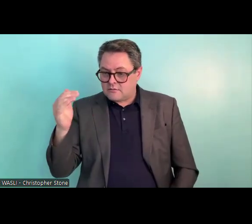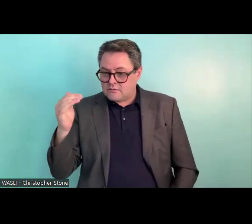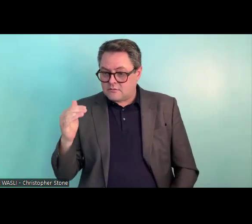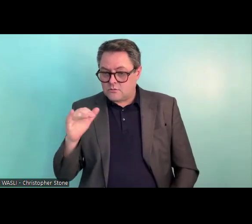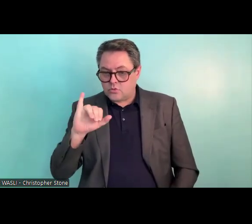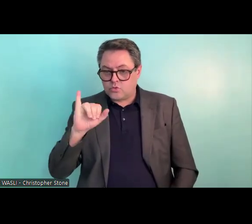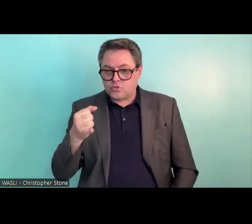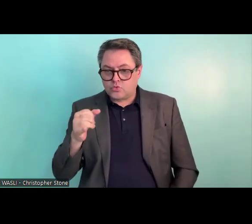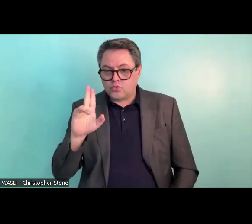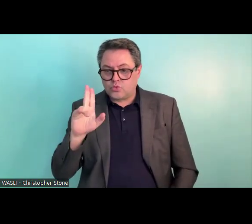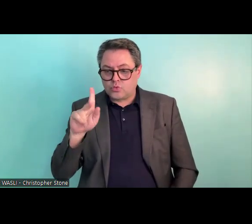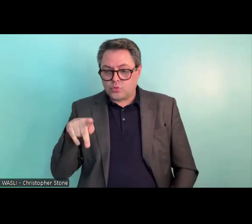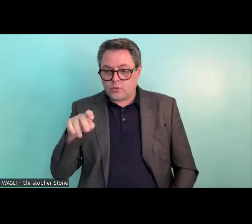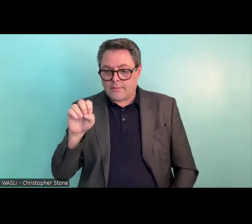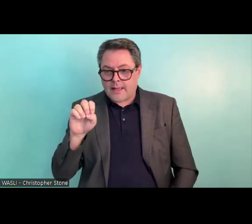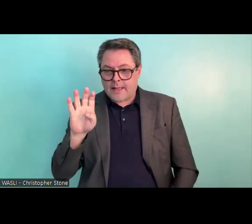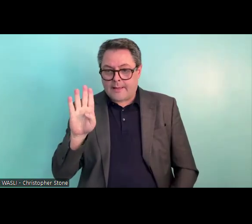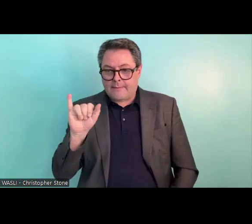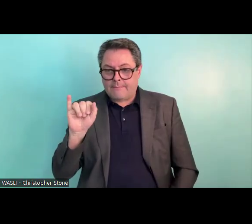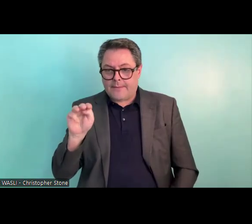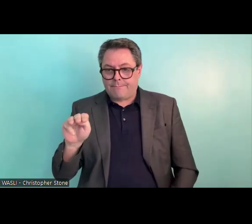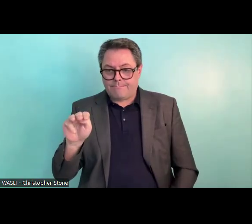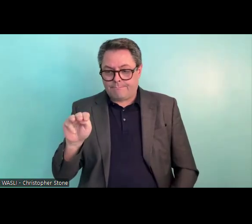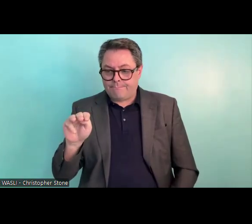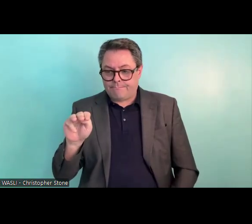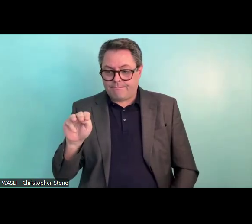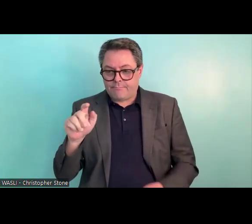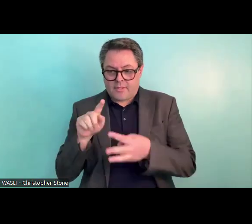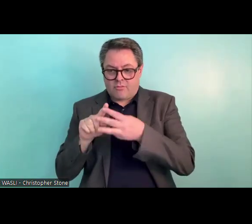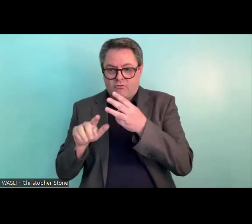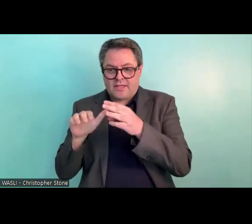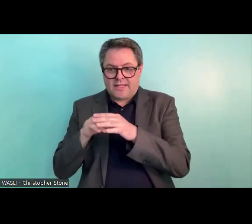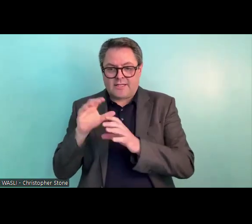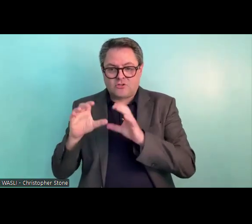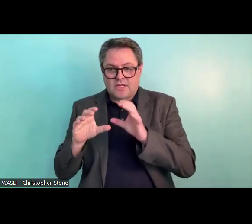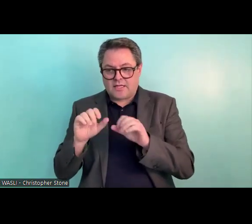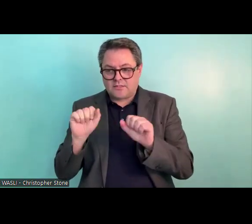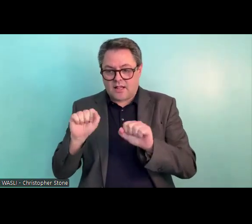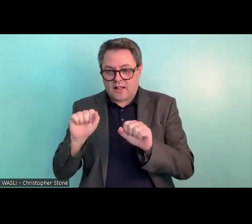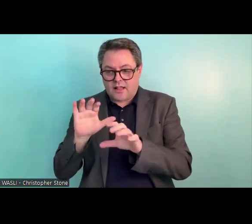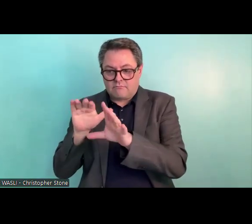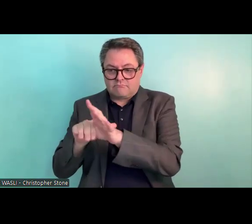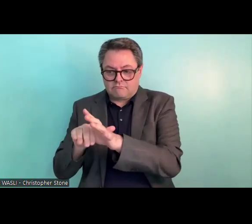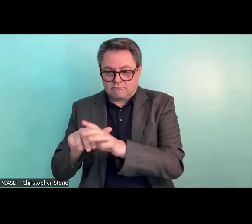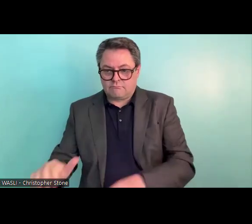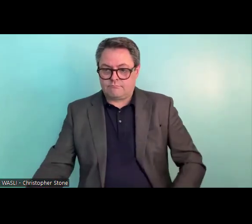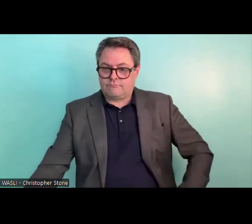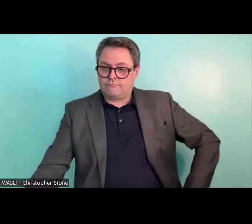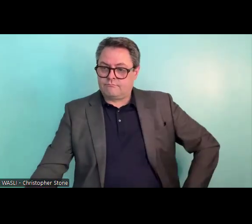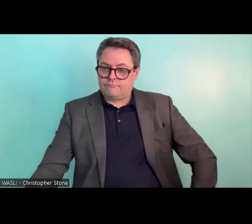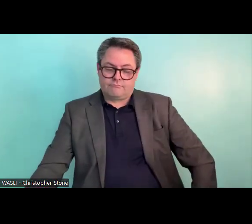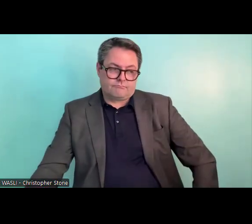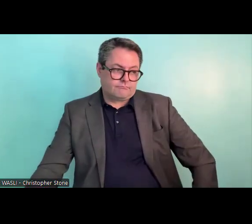NBTG, also JASLI, DupeBIM also aren't in that group